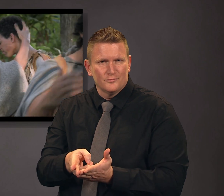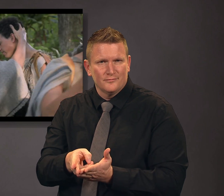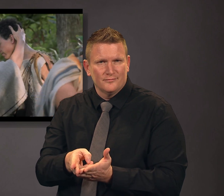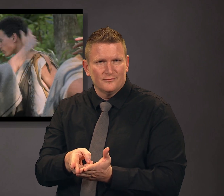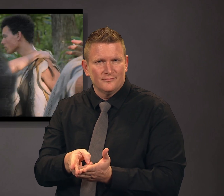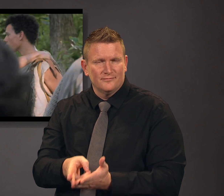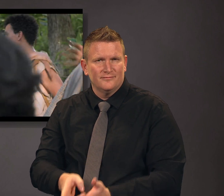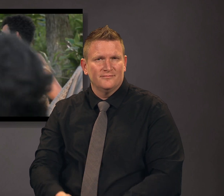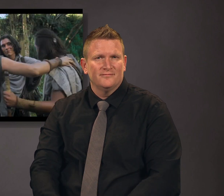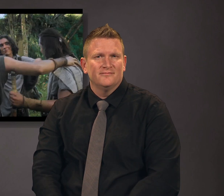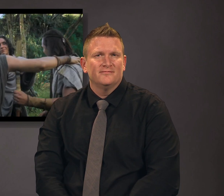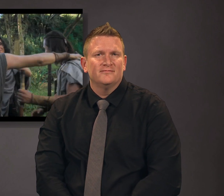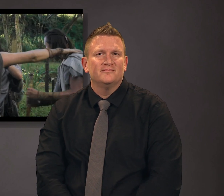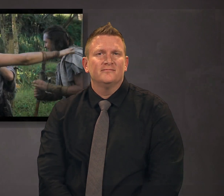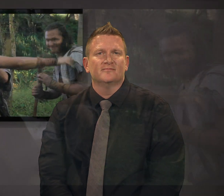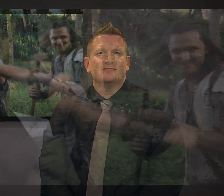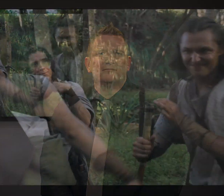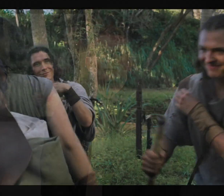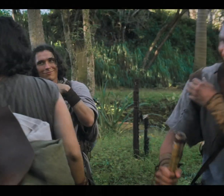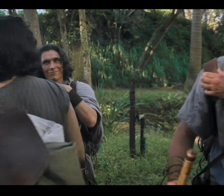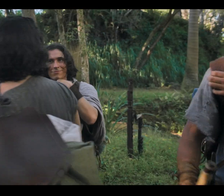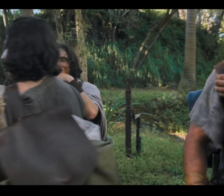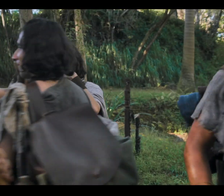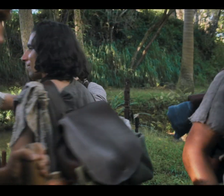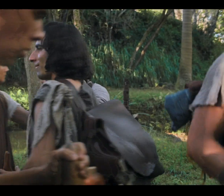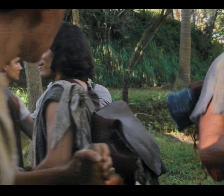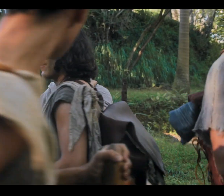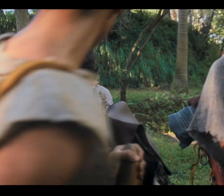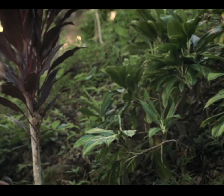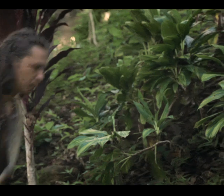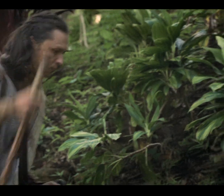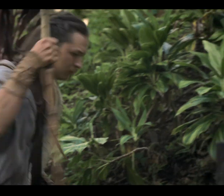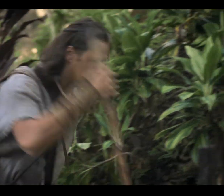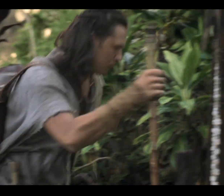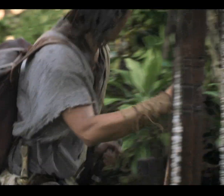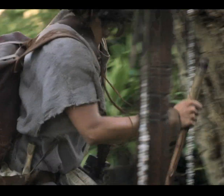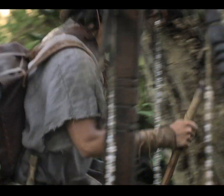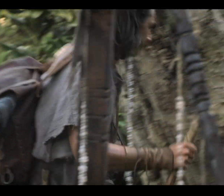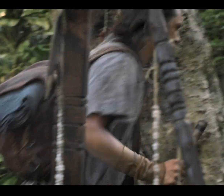our brethren, the Lamanites, to the knowledge of the truth.